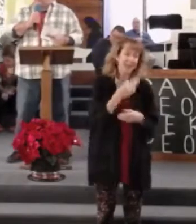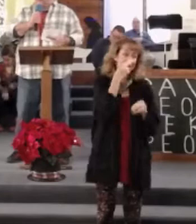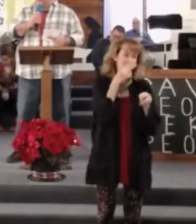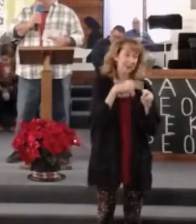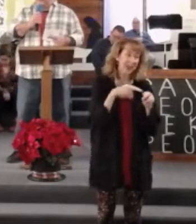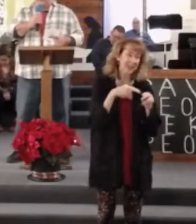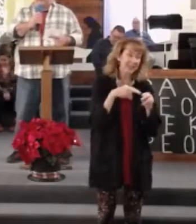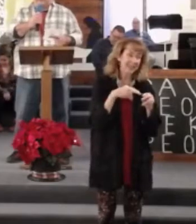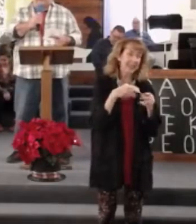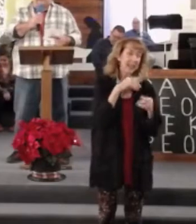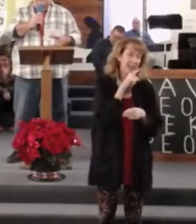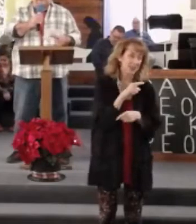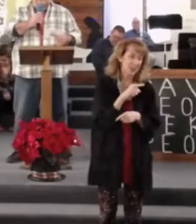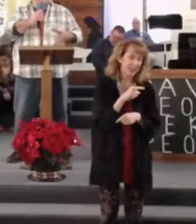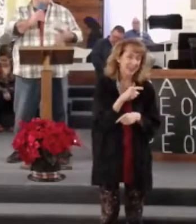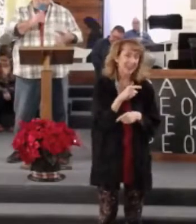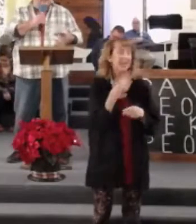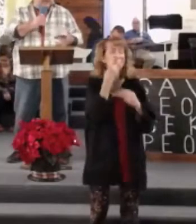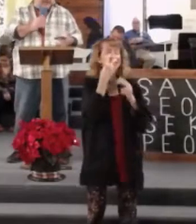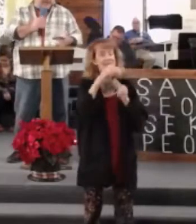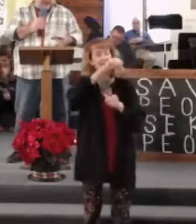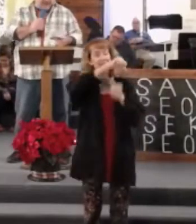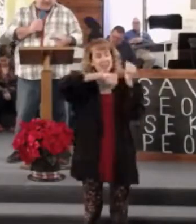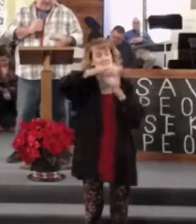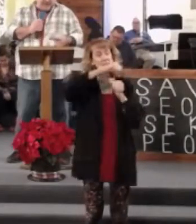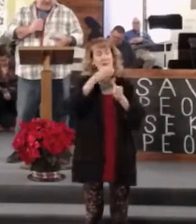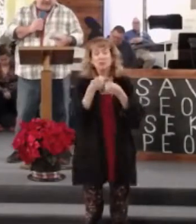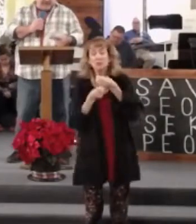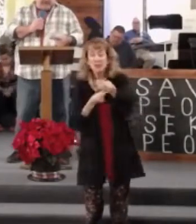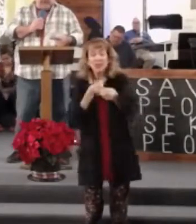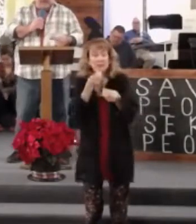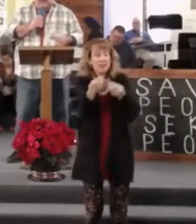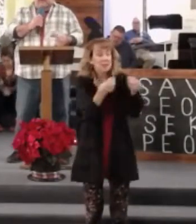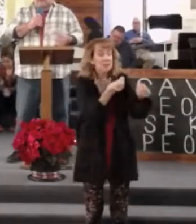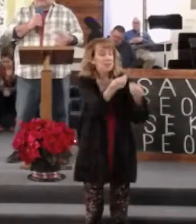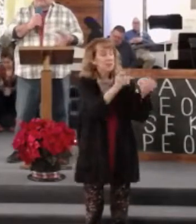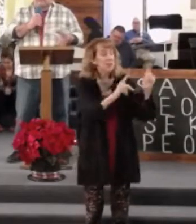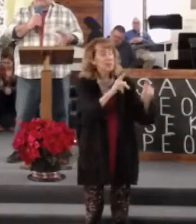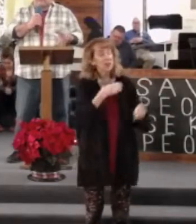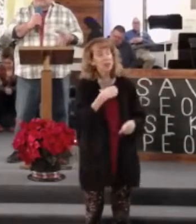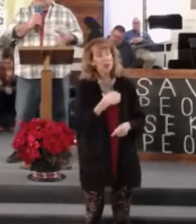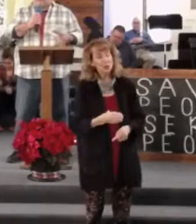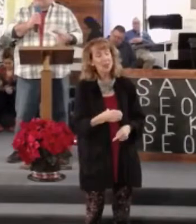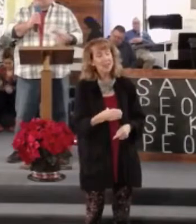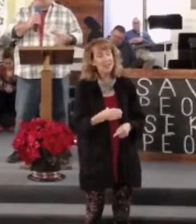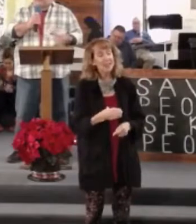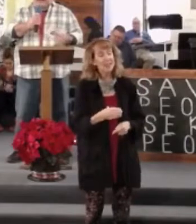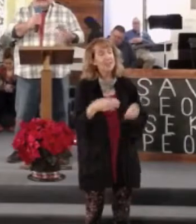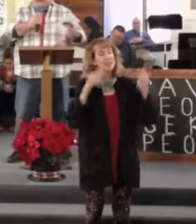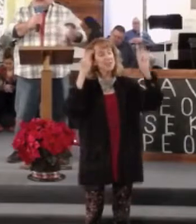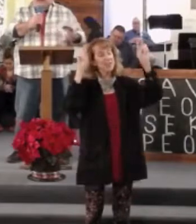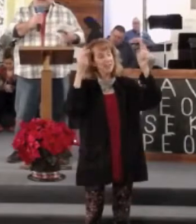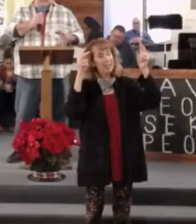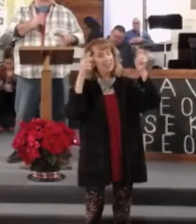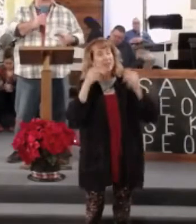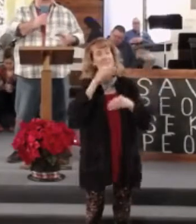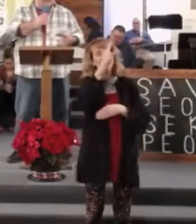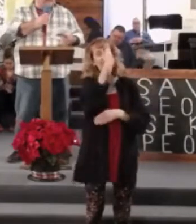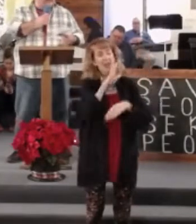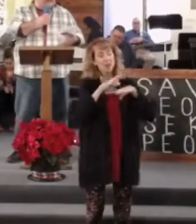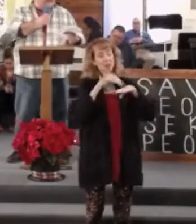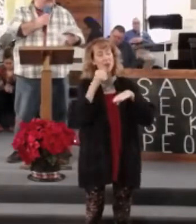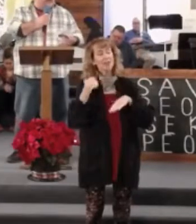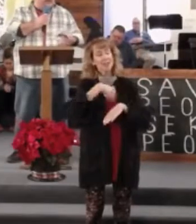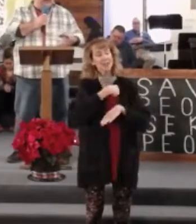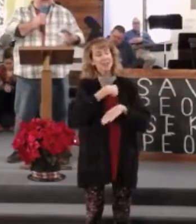with the community and seeing us being able to feed them. But there seems to be a theme there, right? God calls us to